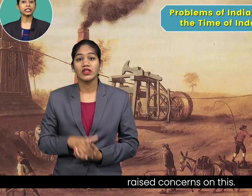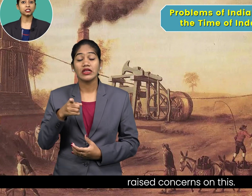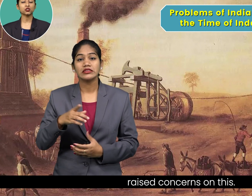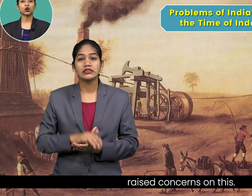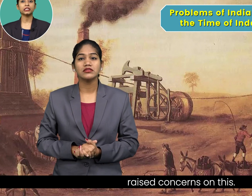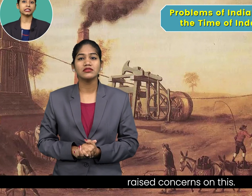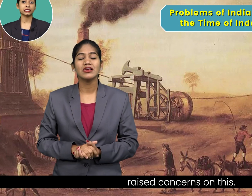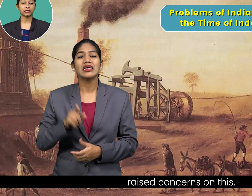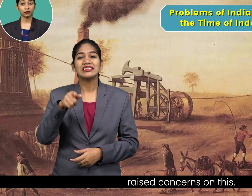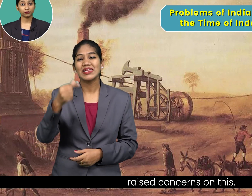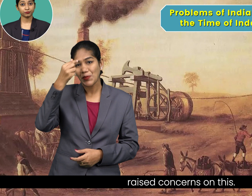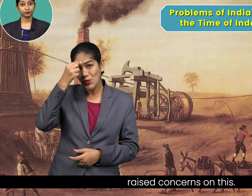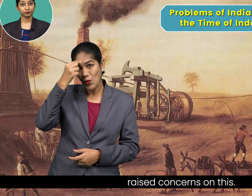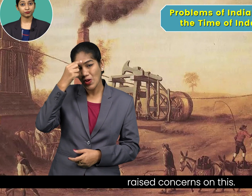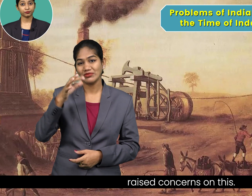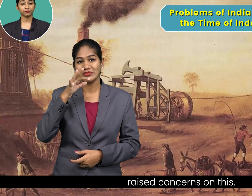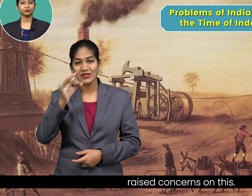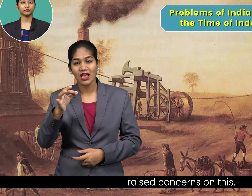raised concerns on this.